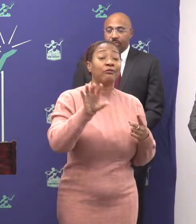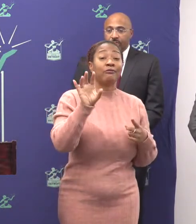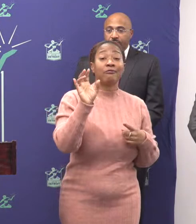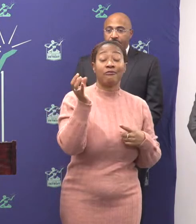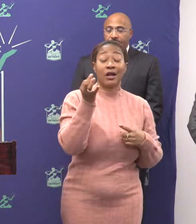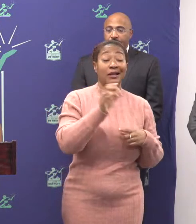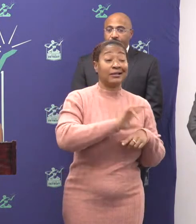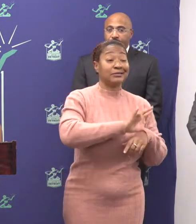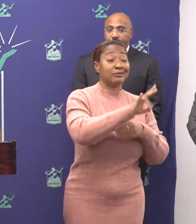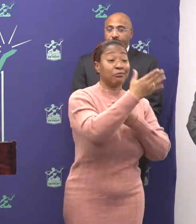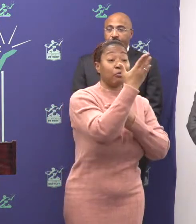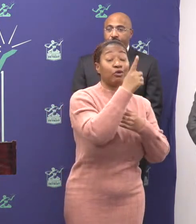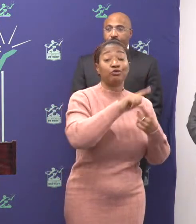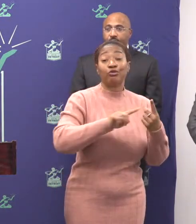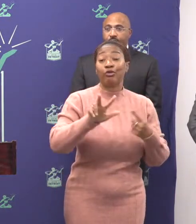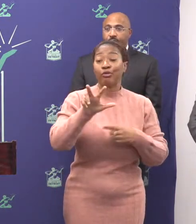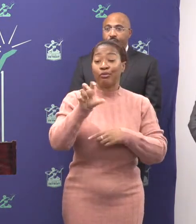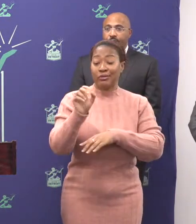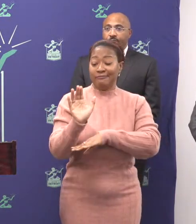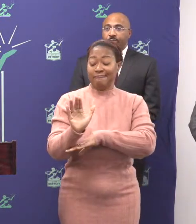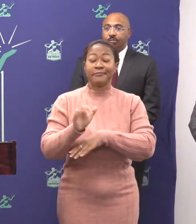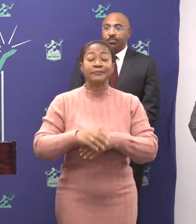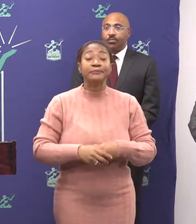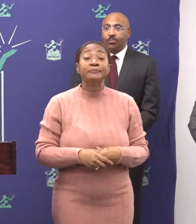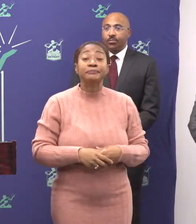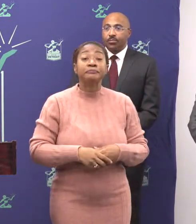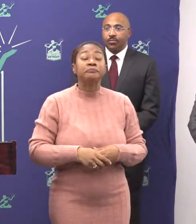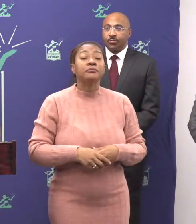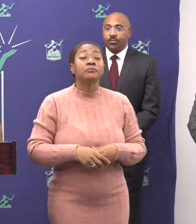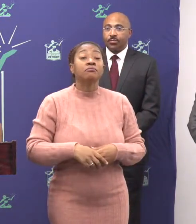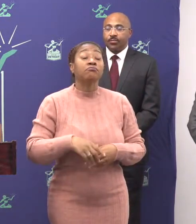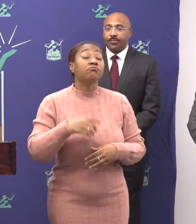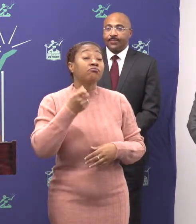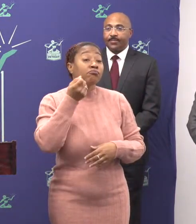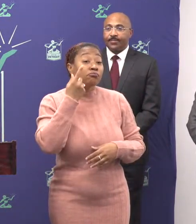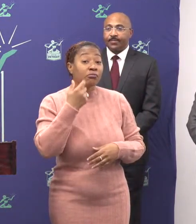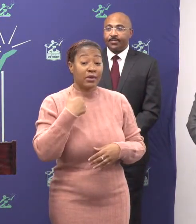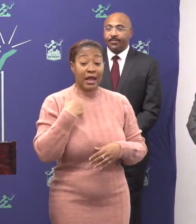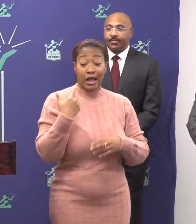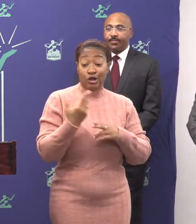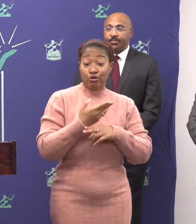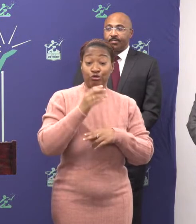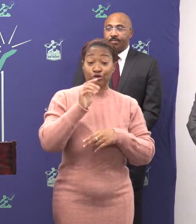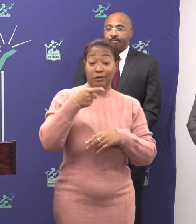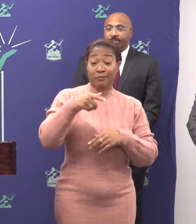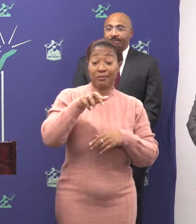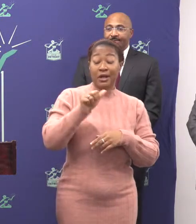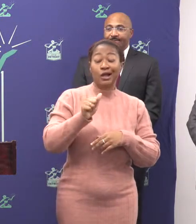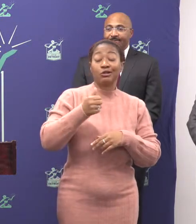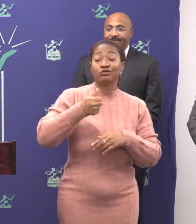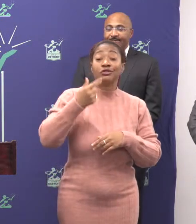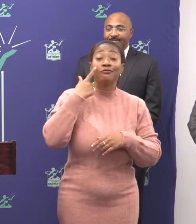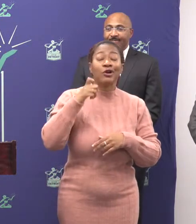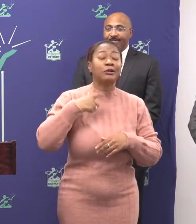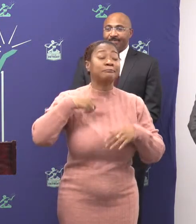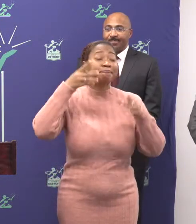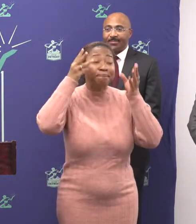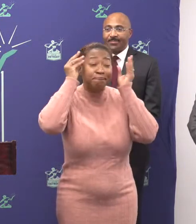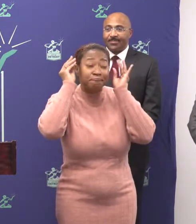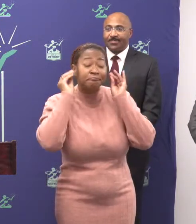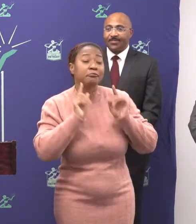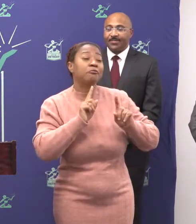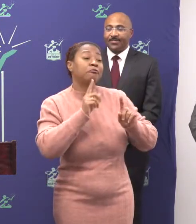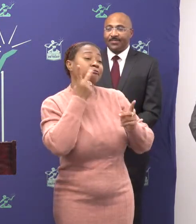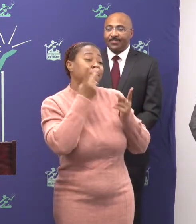to 3:30 p.m. I also use the program to get my hair done, visit my mom, go to my